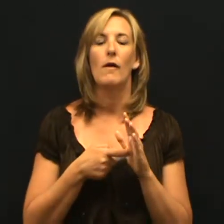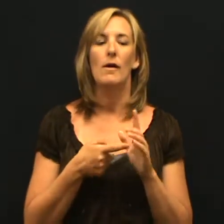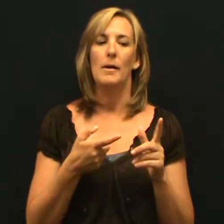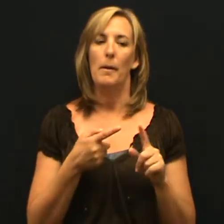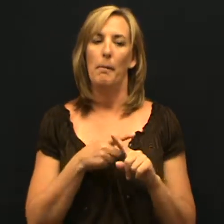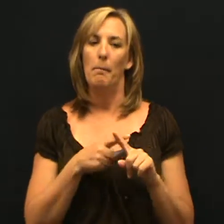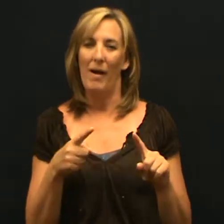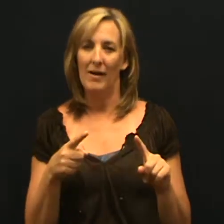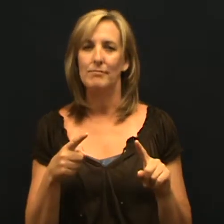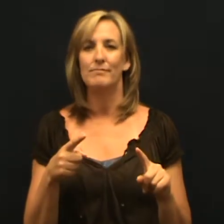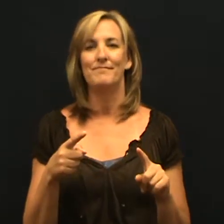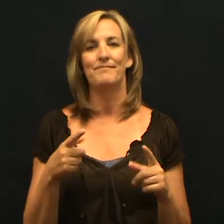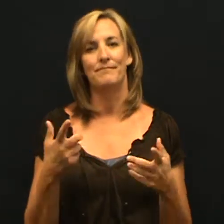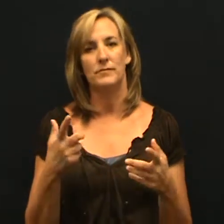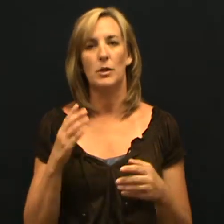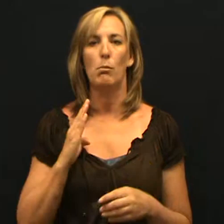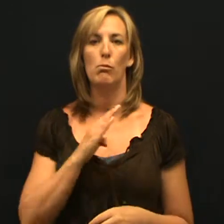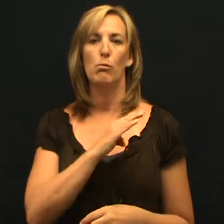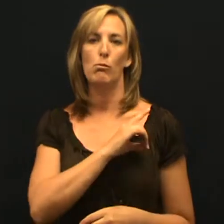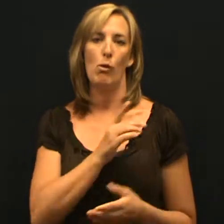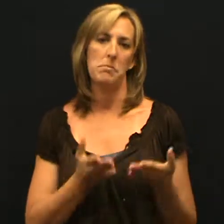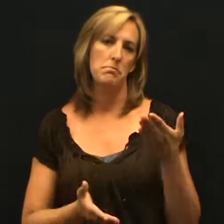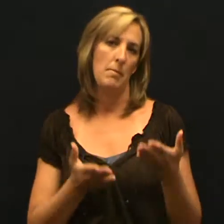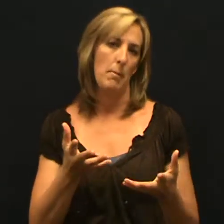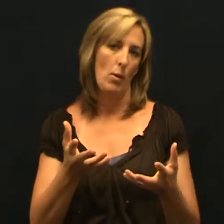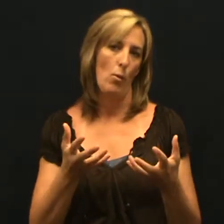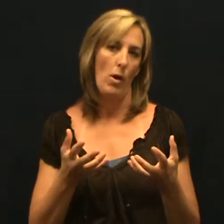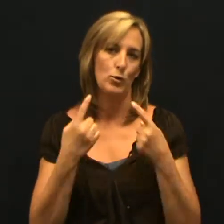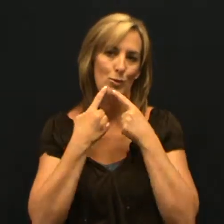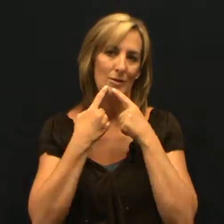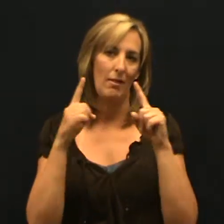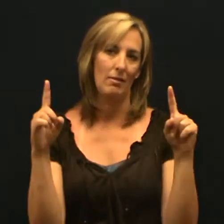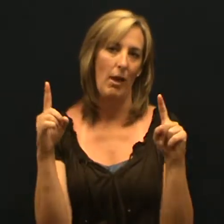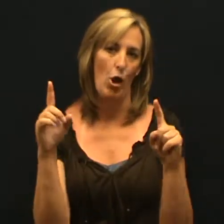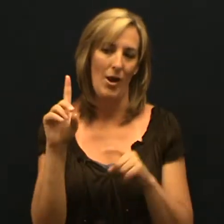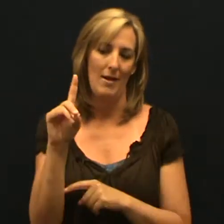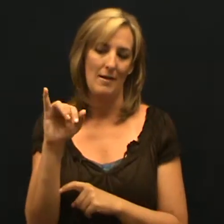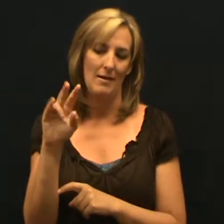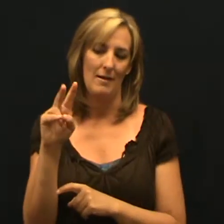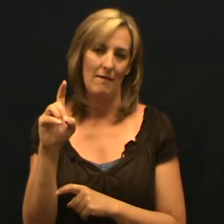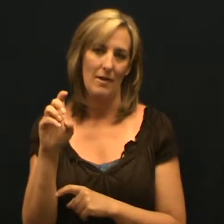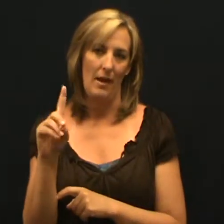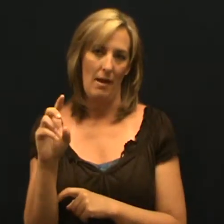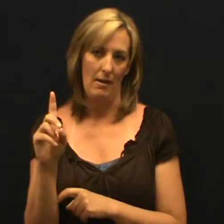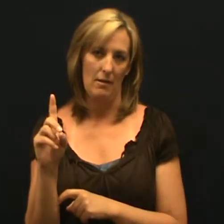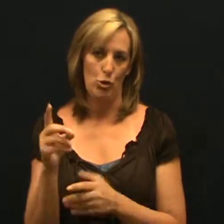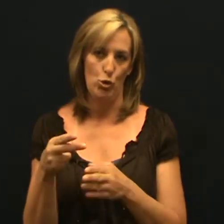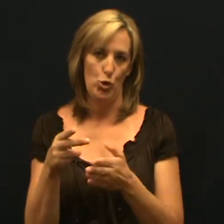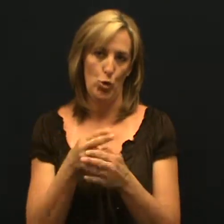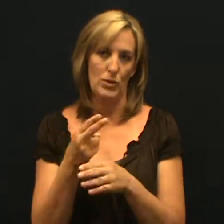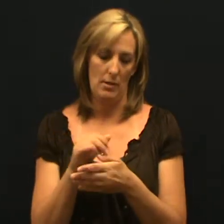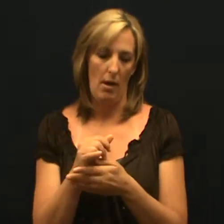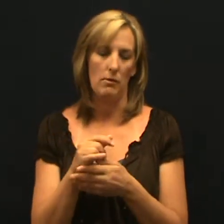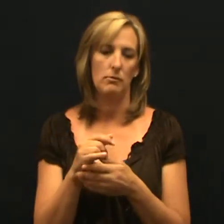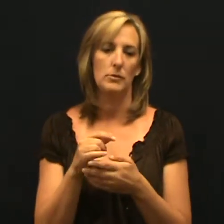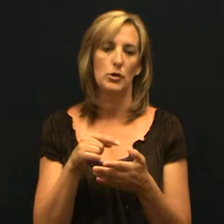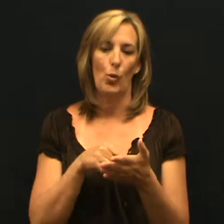to declare a dividend to return some of the retained earnings, if you will, to the owners of the